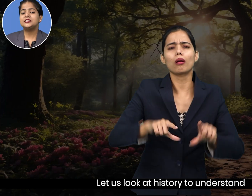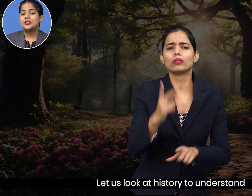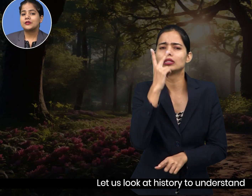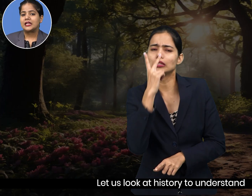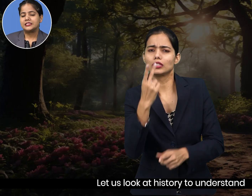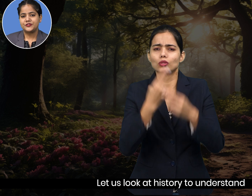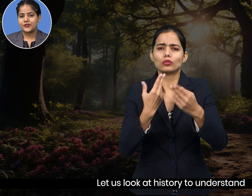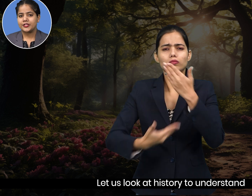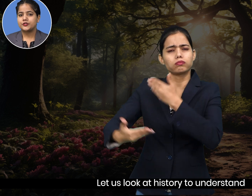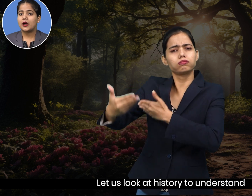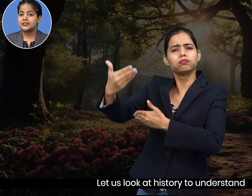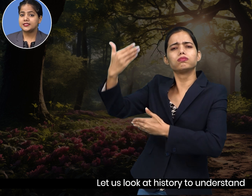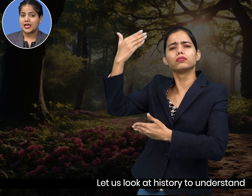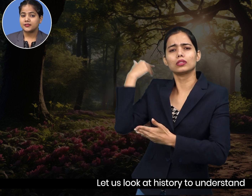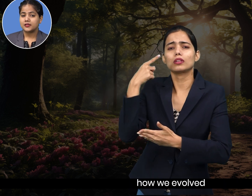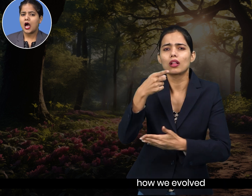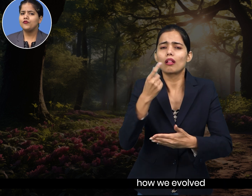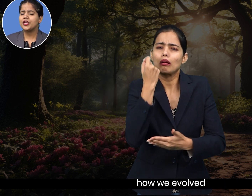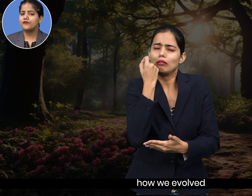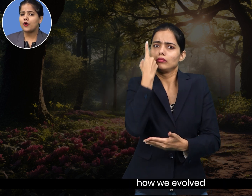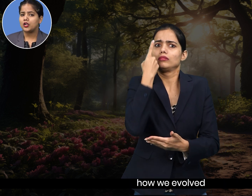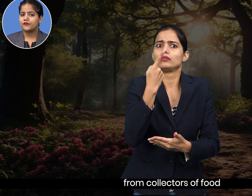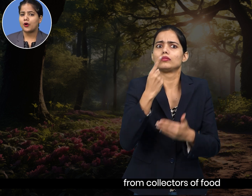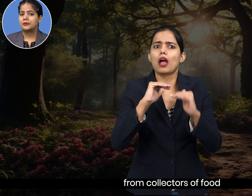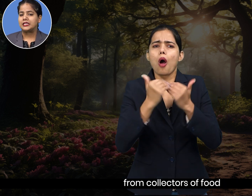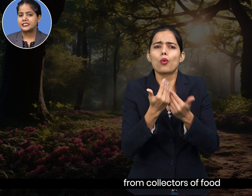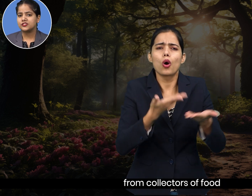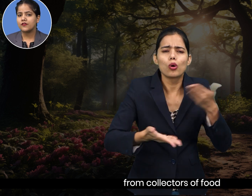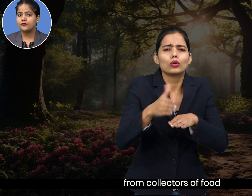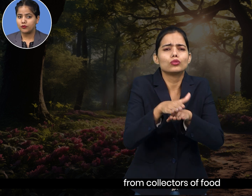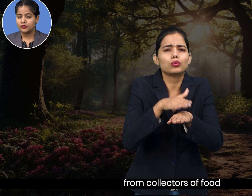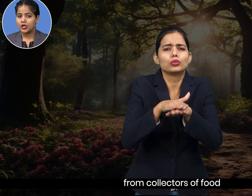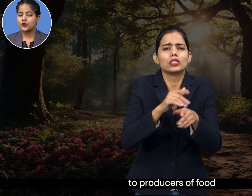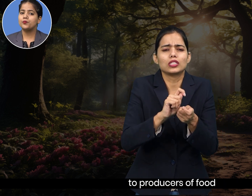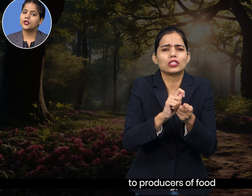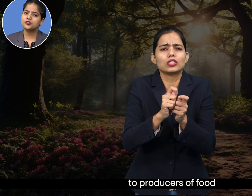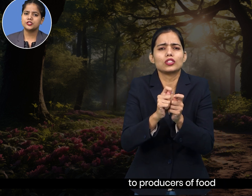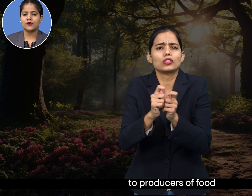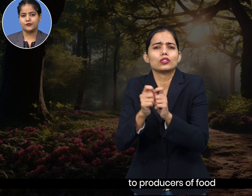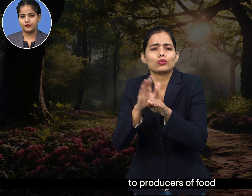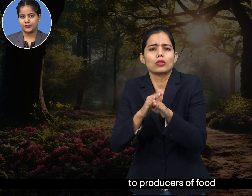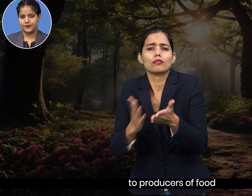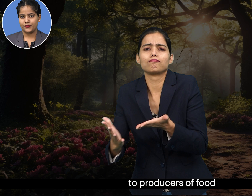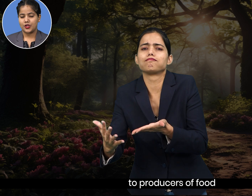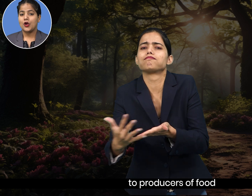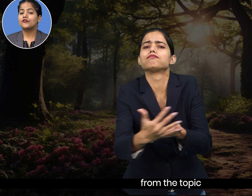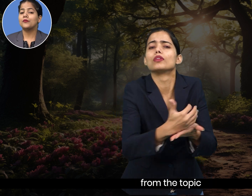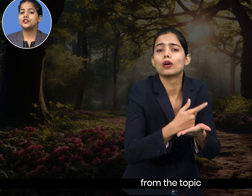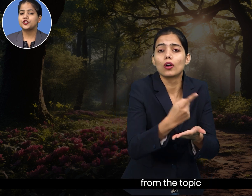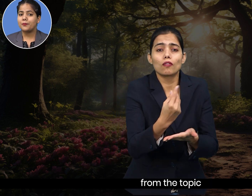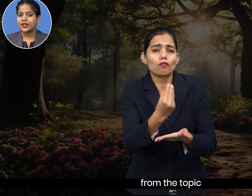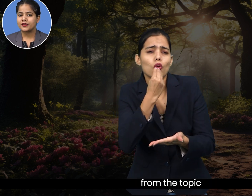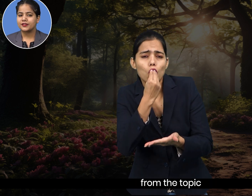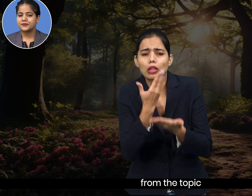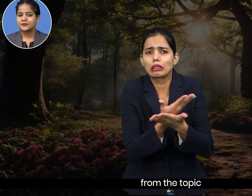Let us look at history to understand how we evolved from collectors of food to producers of food. From